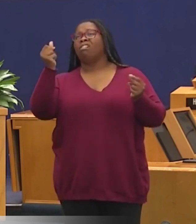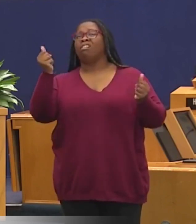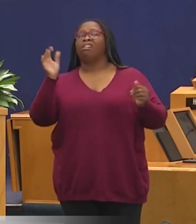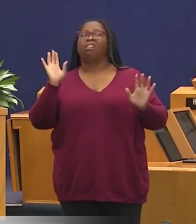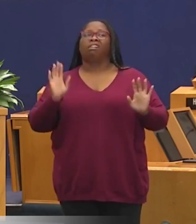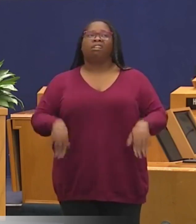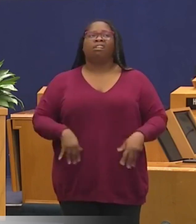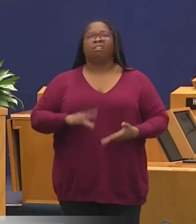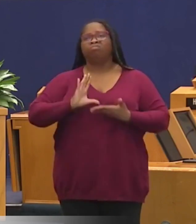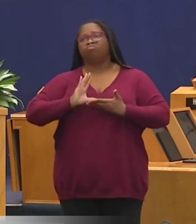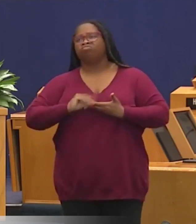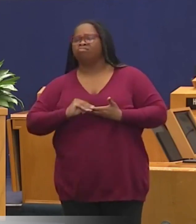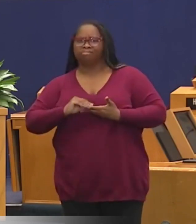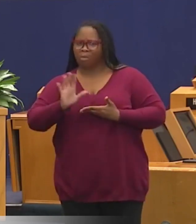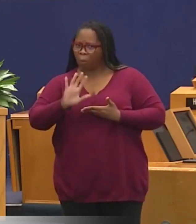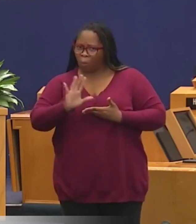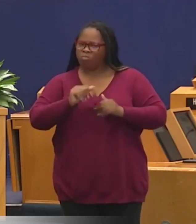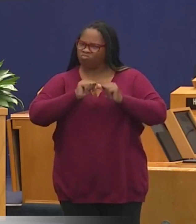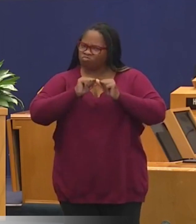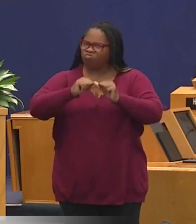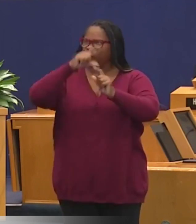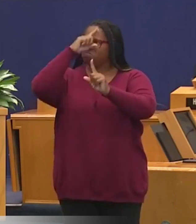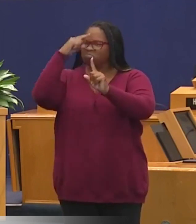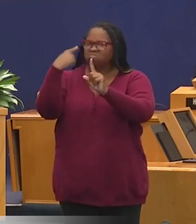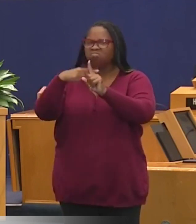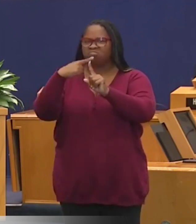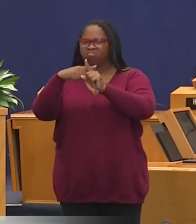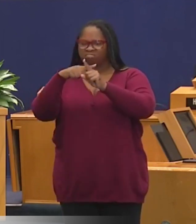directives that you are following right now to slow